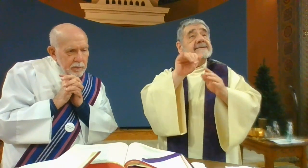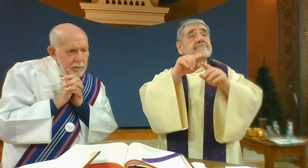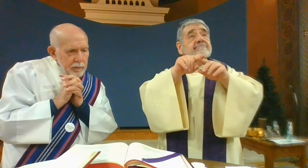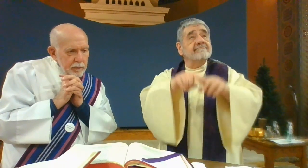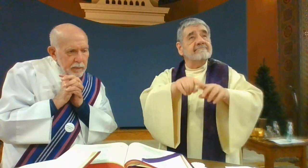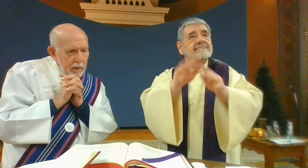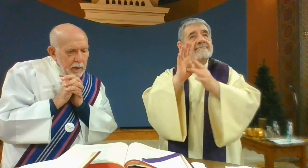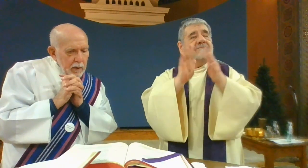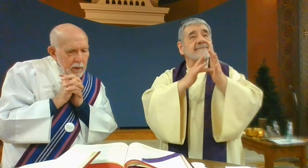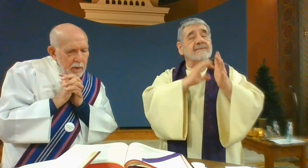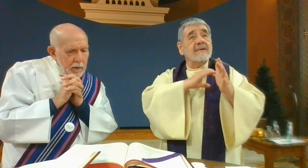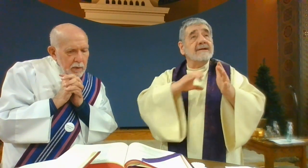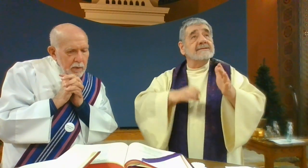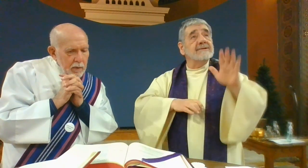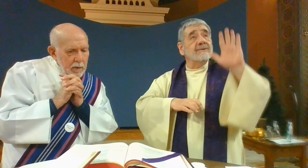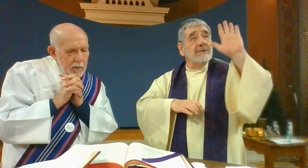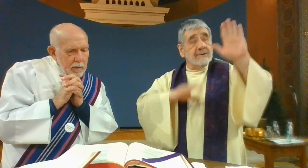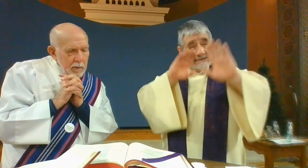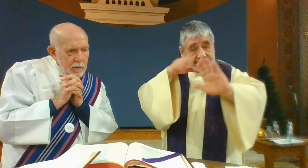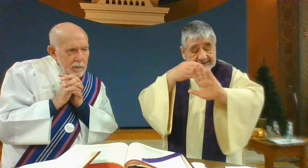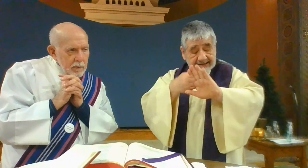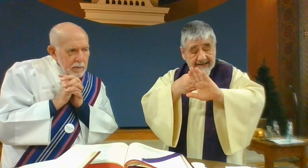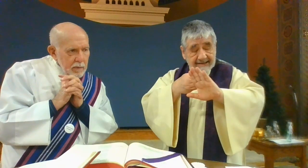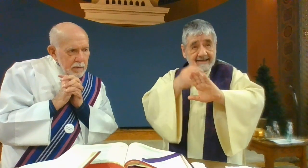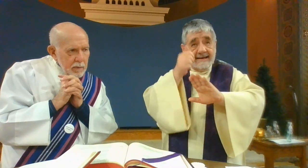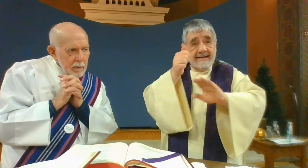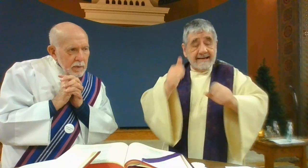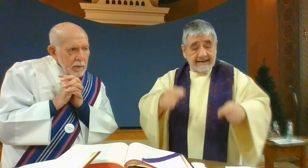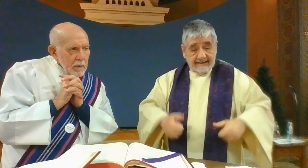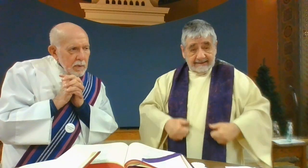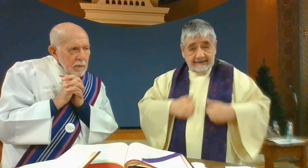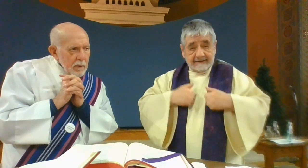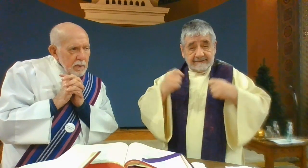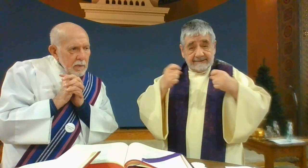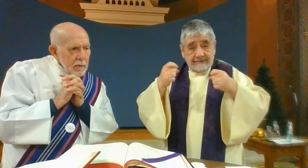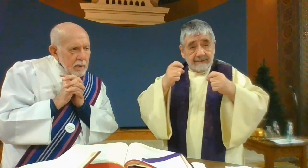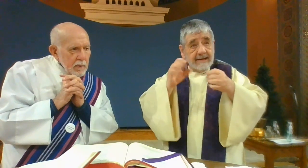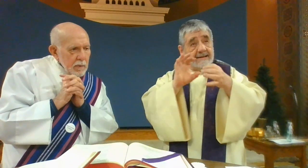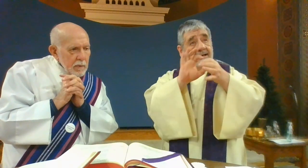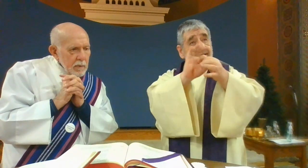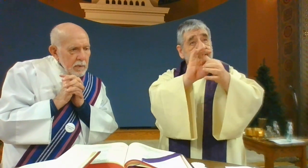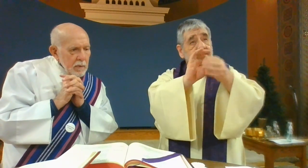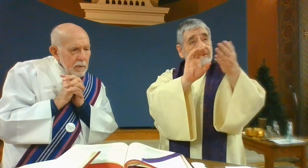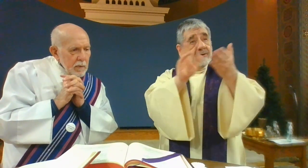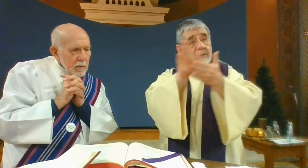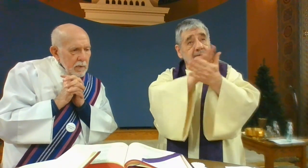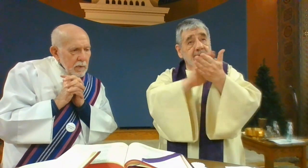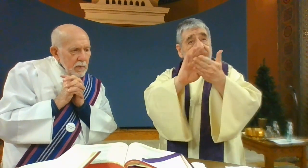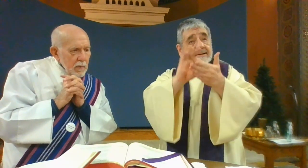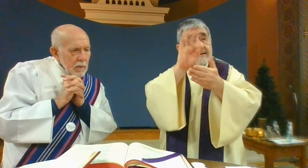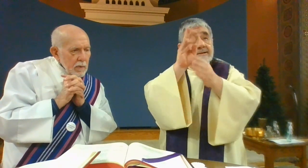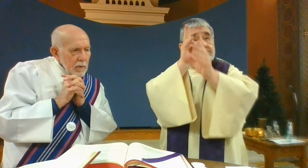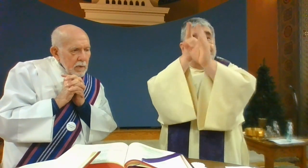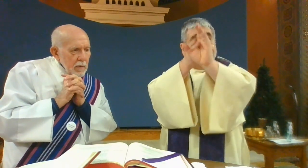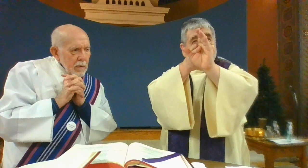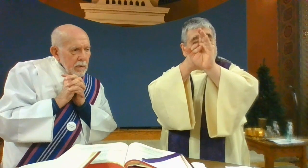Through our Lord Jesus Christ, your Son, who lives and reigns with you